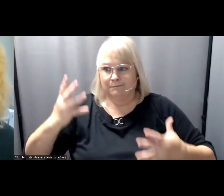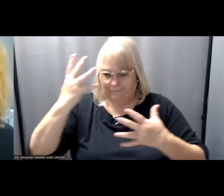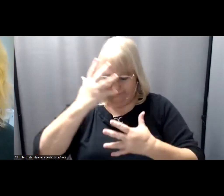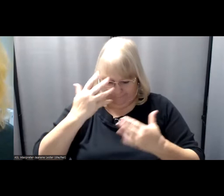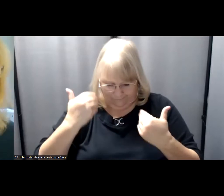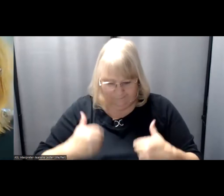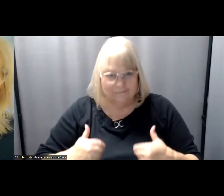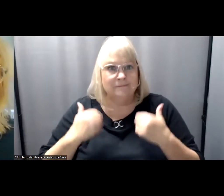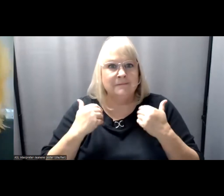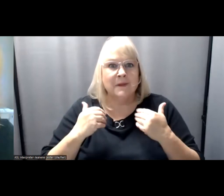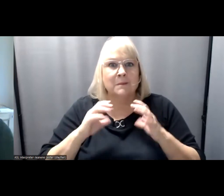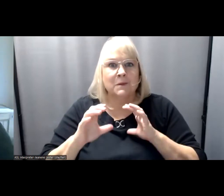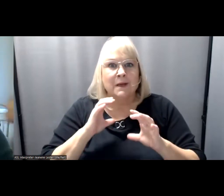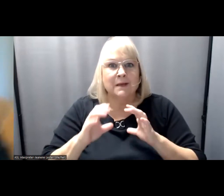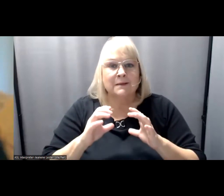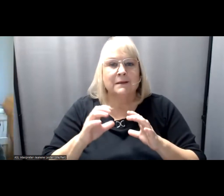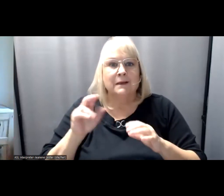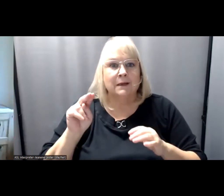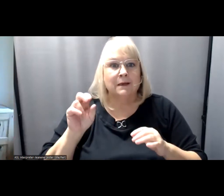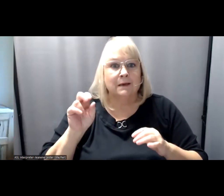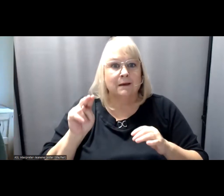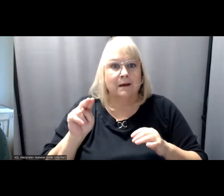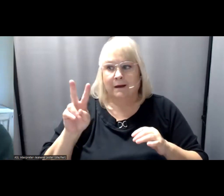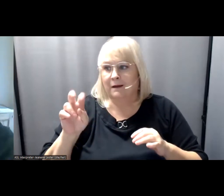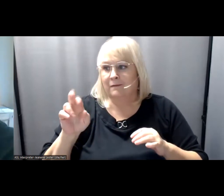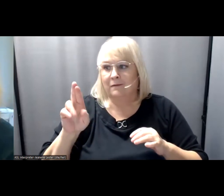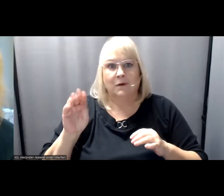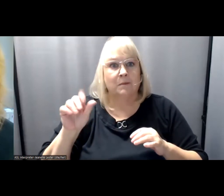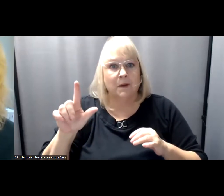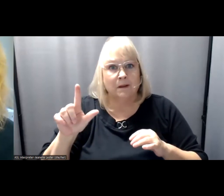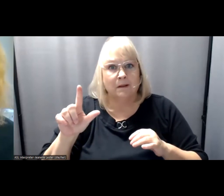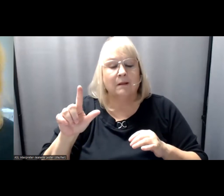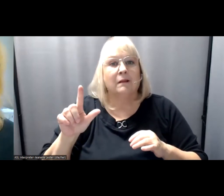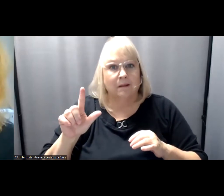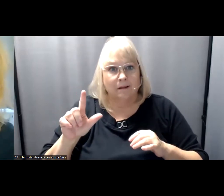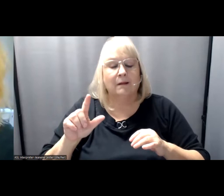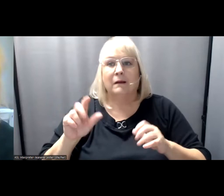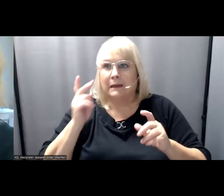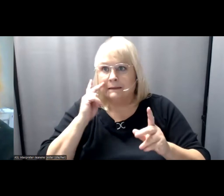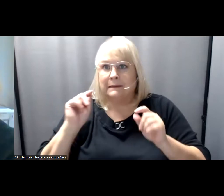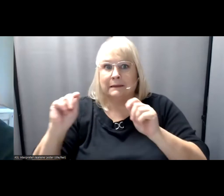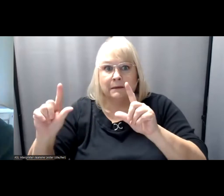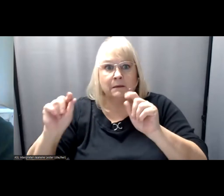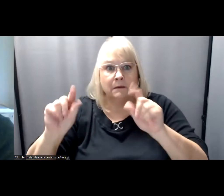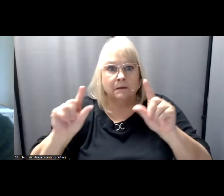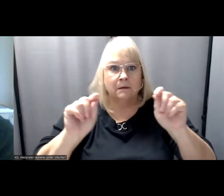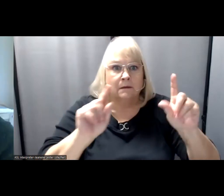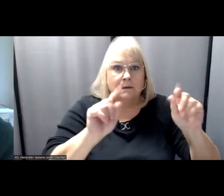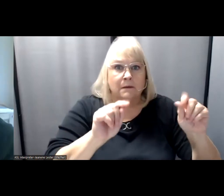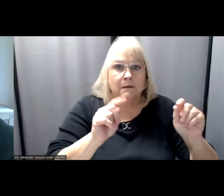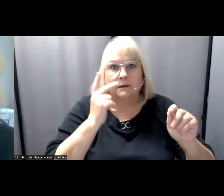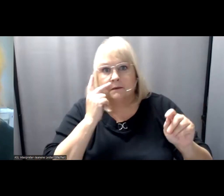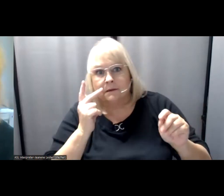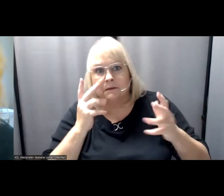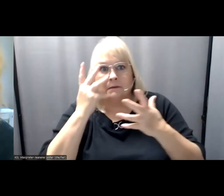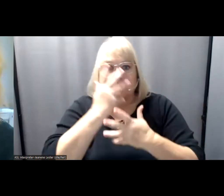in meetings. Right during the pandemic, we were all just trying to figure out life in general. Having our